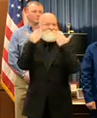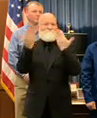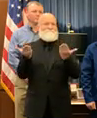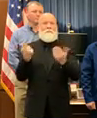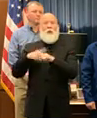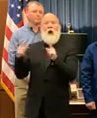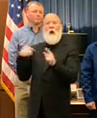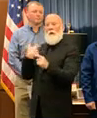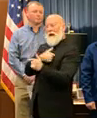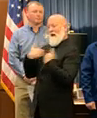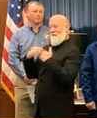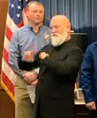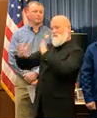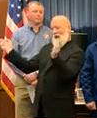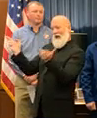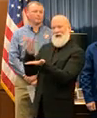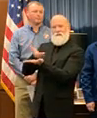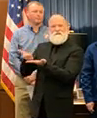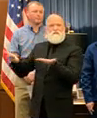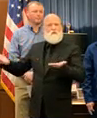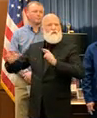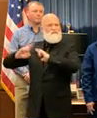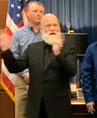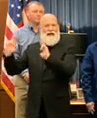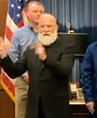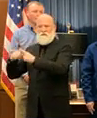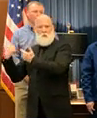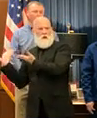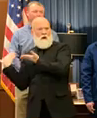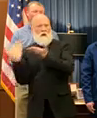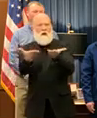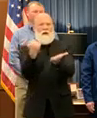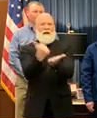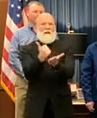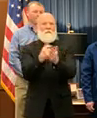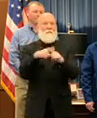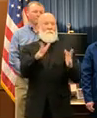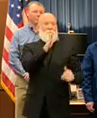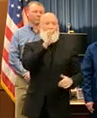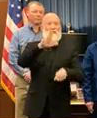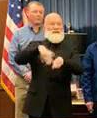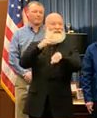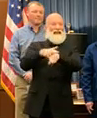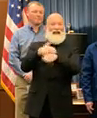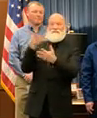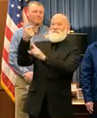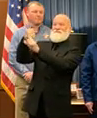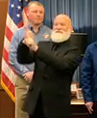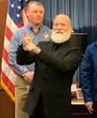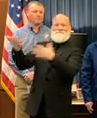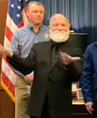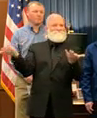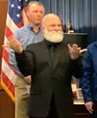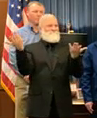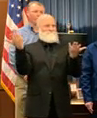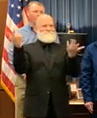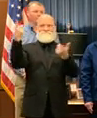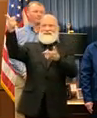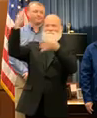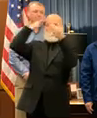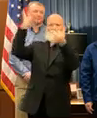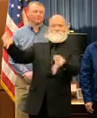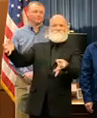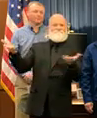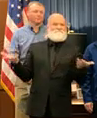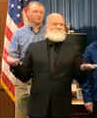But, you can't fool Mother Nature. We all know that. So we're doing everything pre-storm that we can. We'll do everything